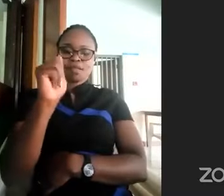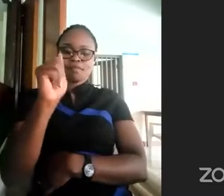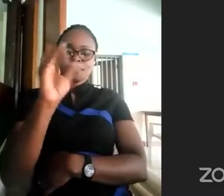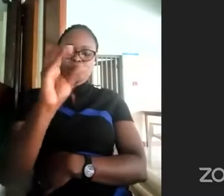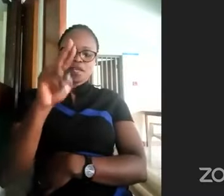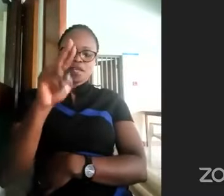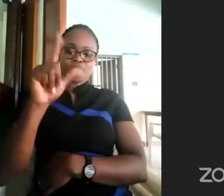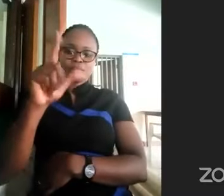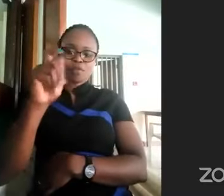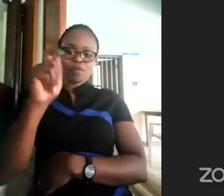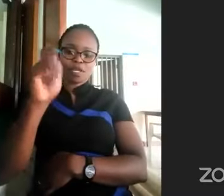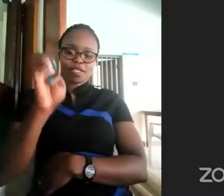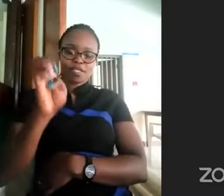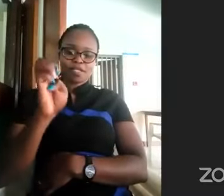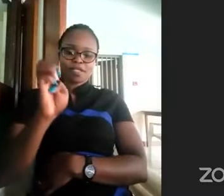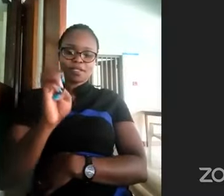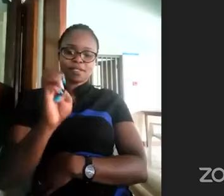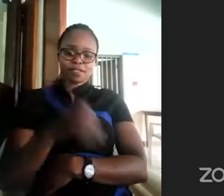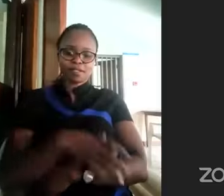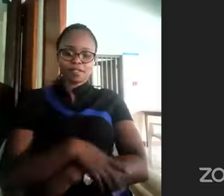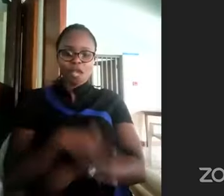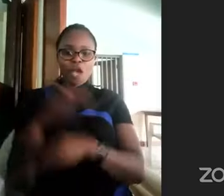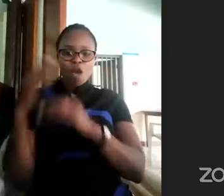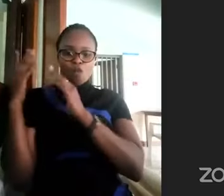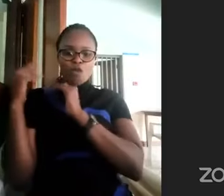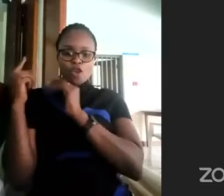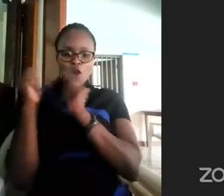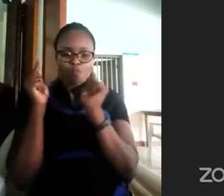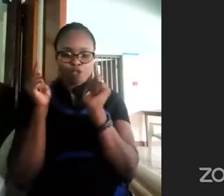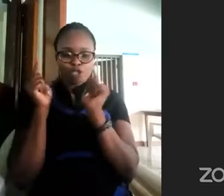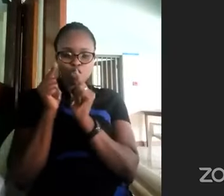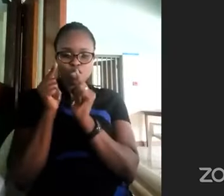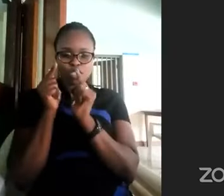you'll keep up with the time given. Thank you.